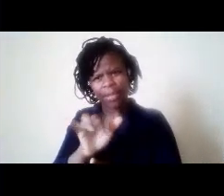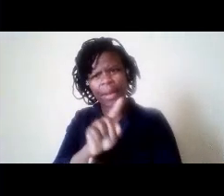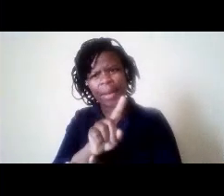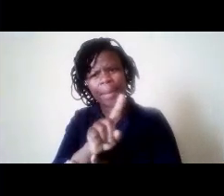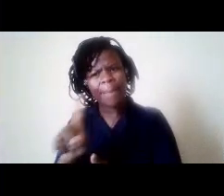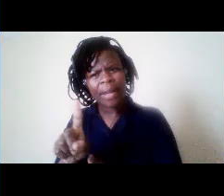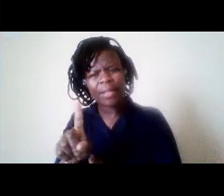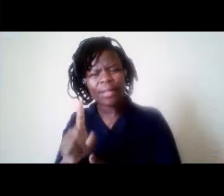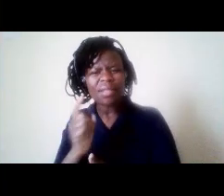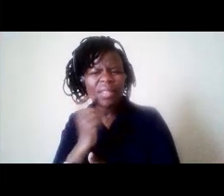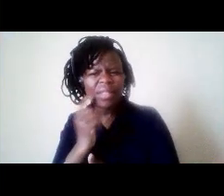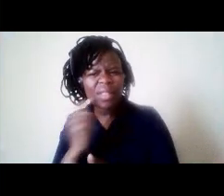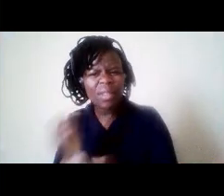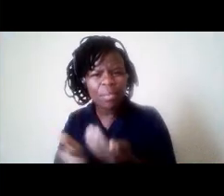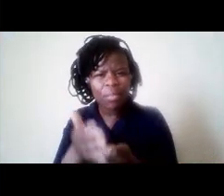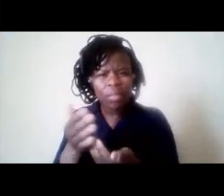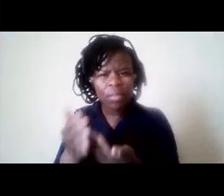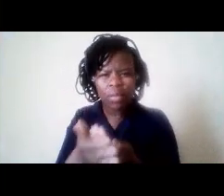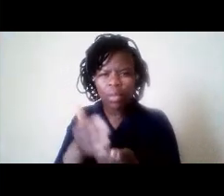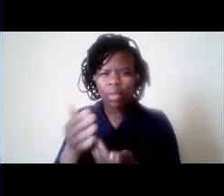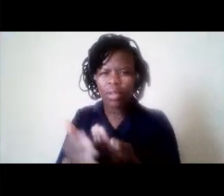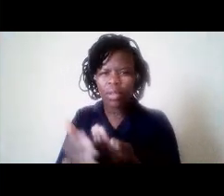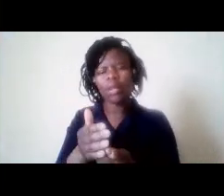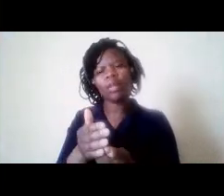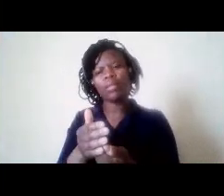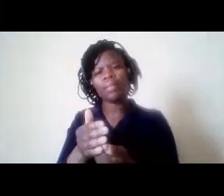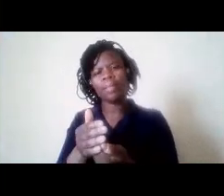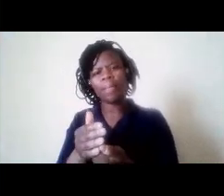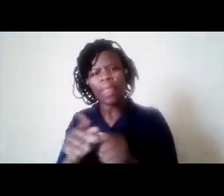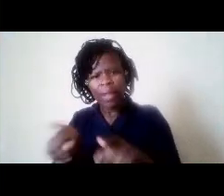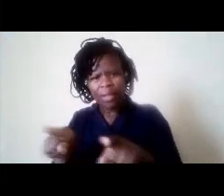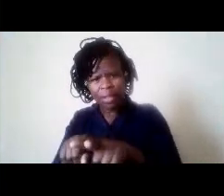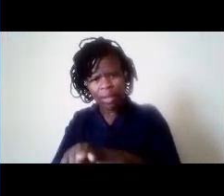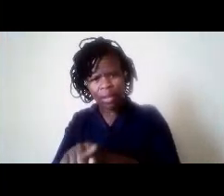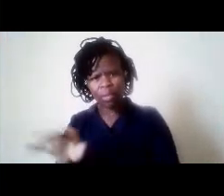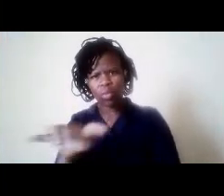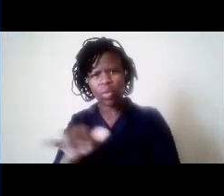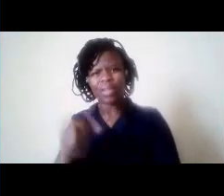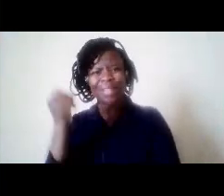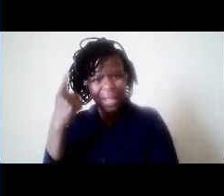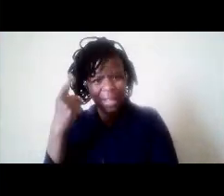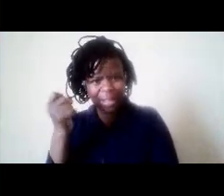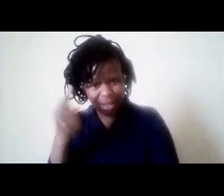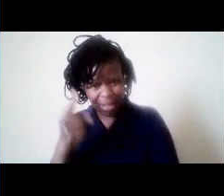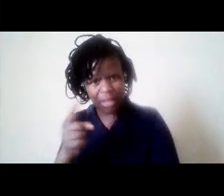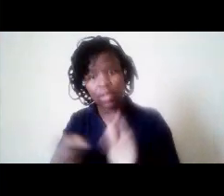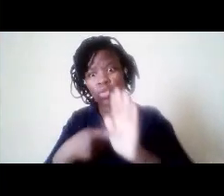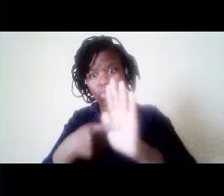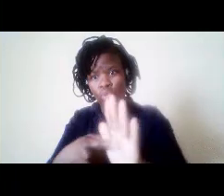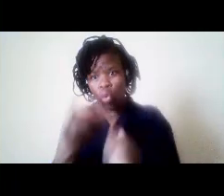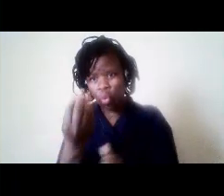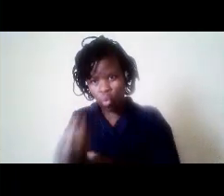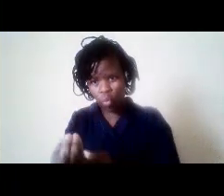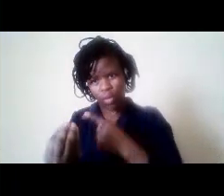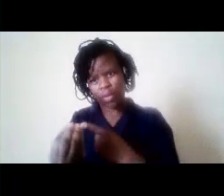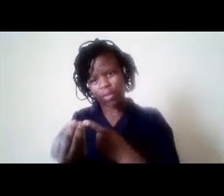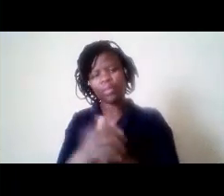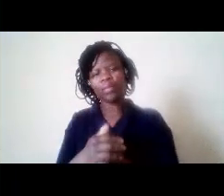care, curiosity, and understanding which we would show for any child. In the worlds